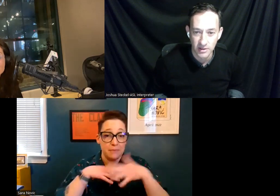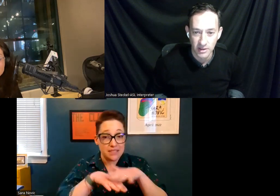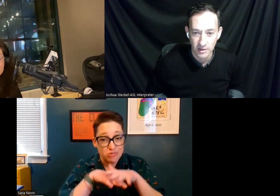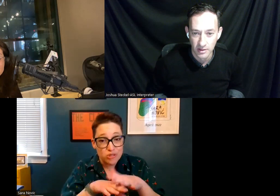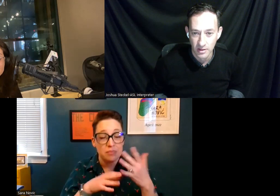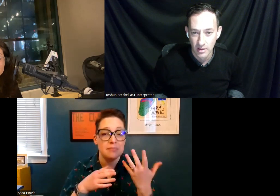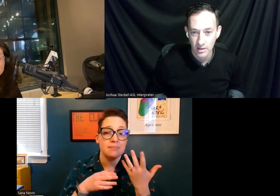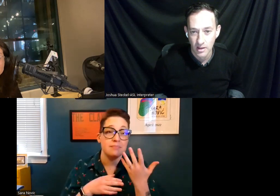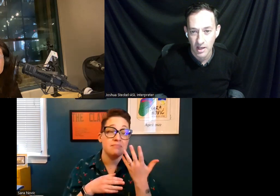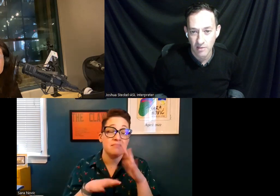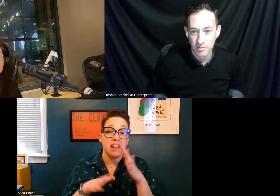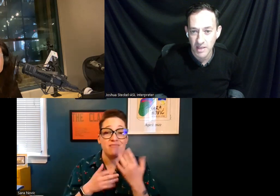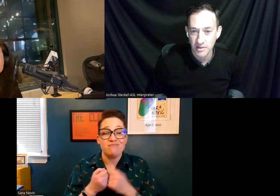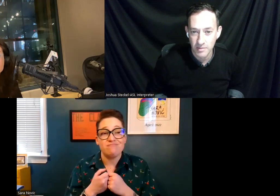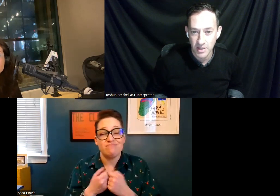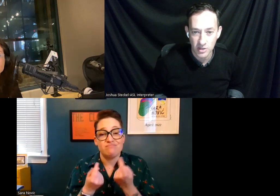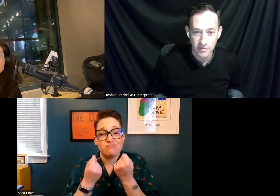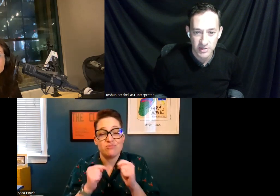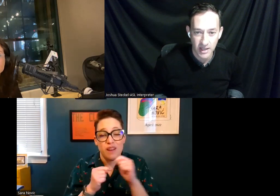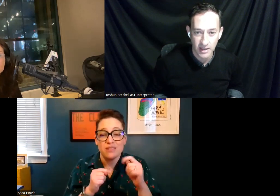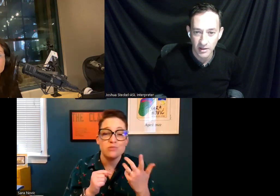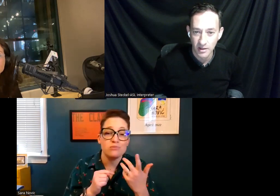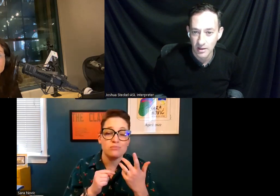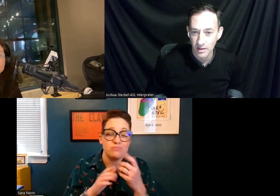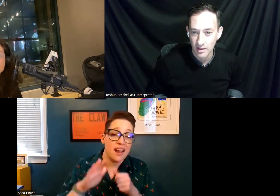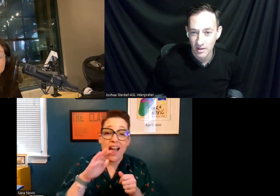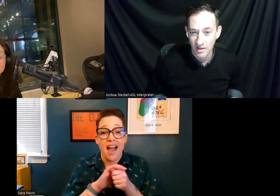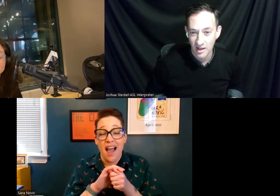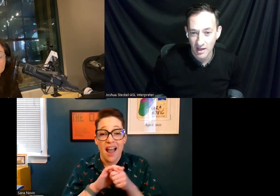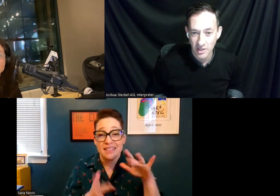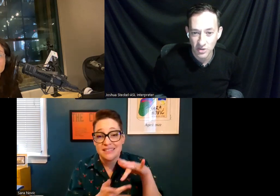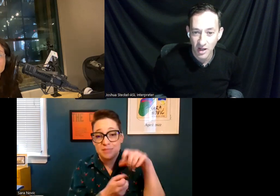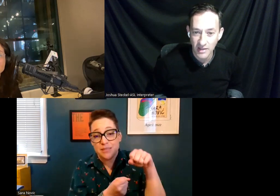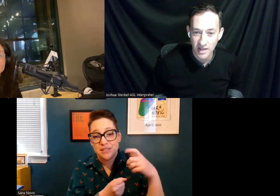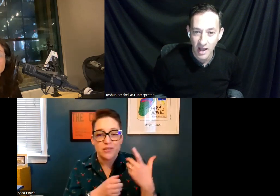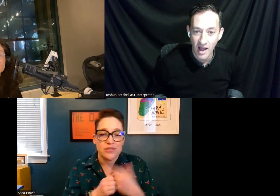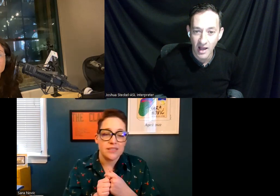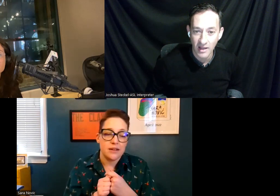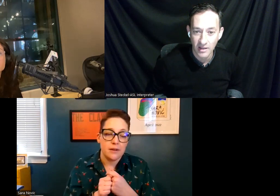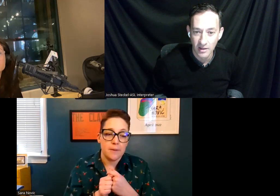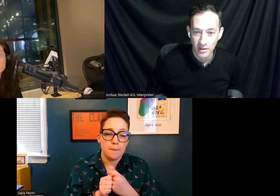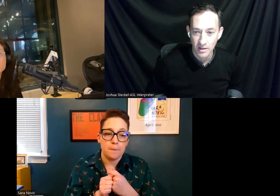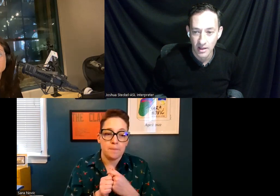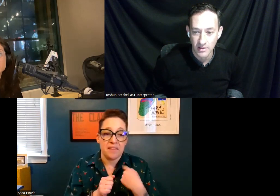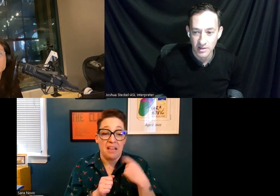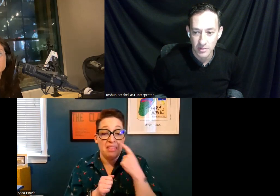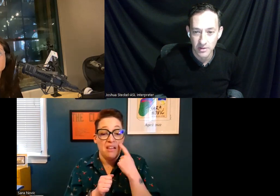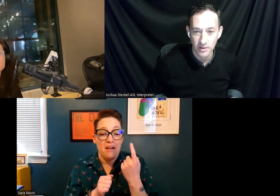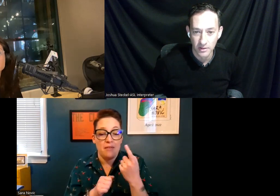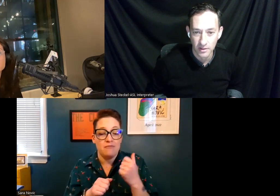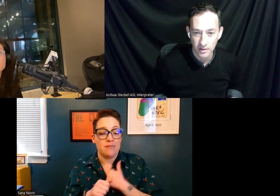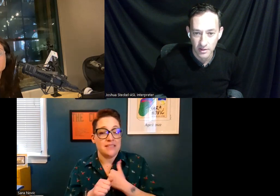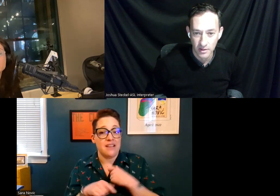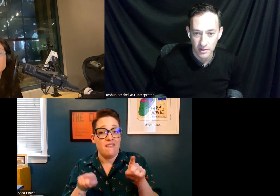solitary. I remained in the mainstream setting, and I tried to hide and disappear.